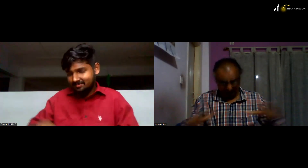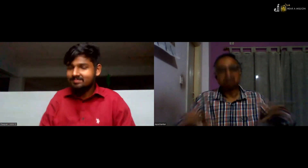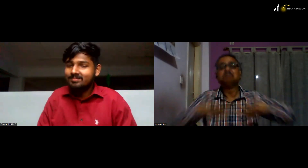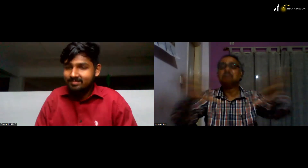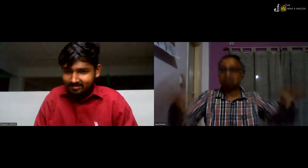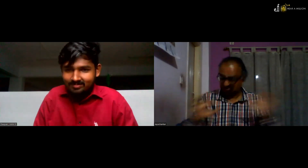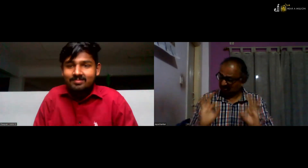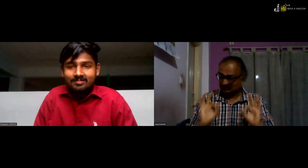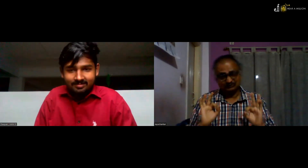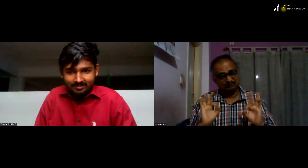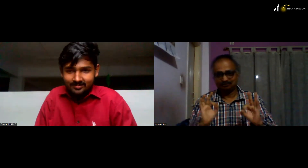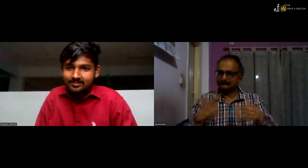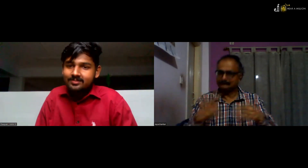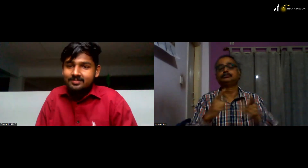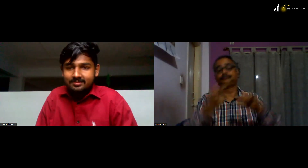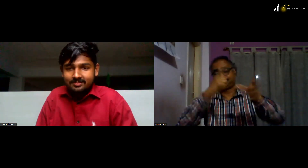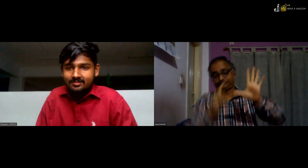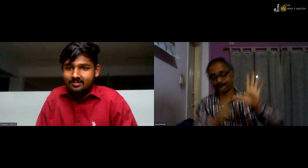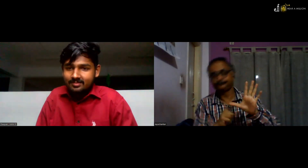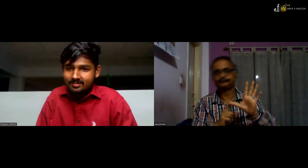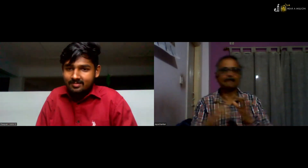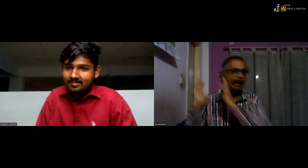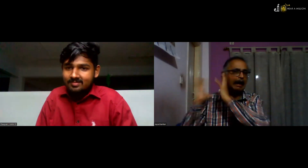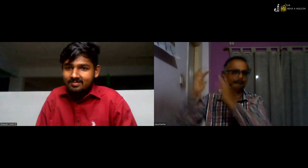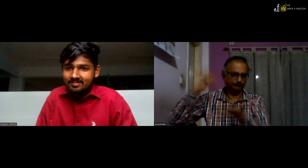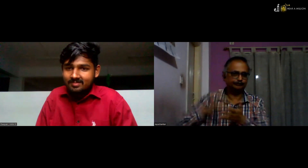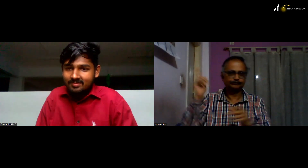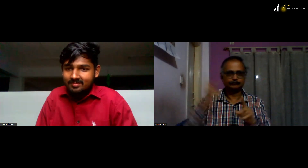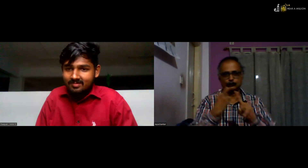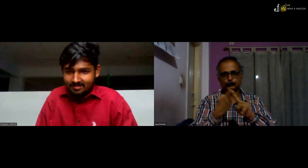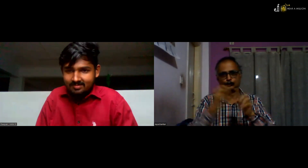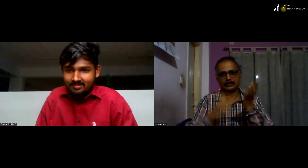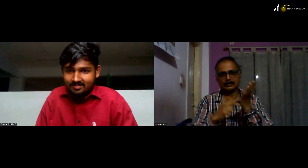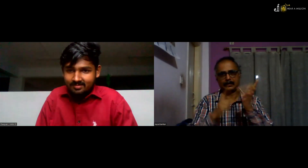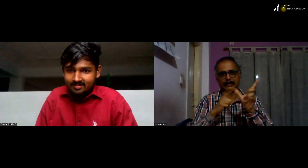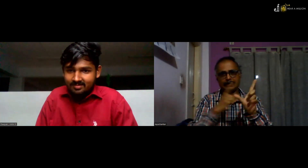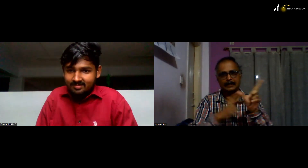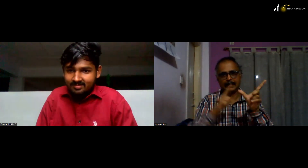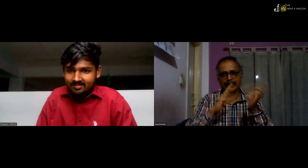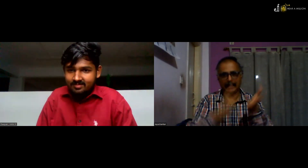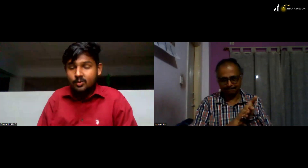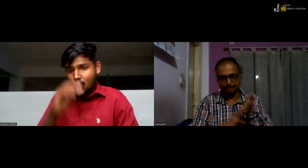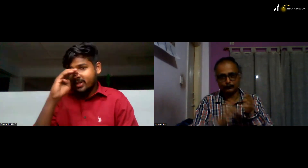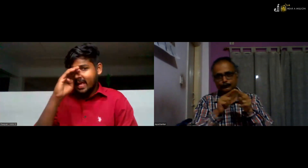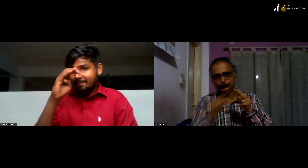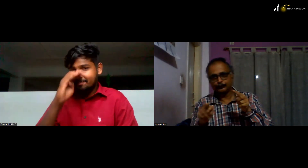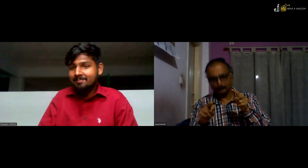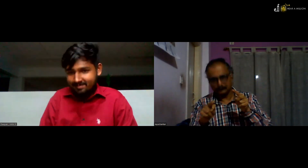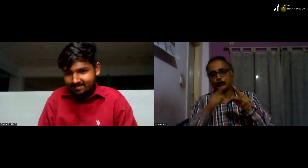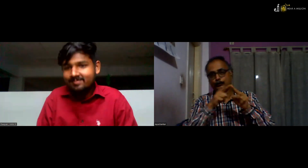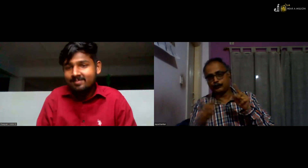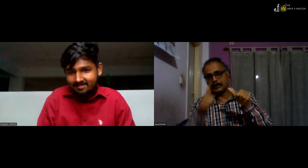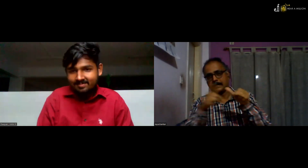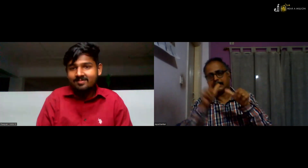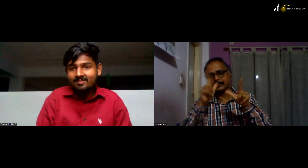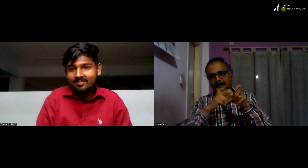People, whoever would like to go over there, it's a beautiful temple. It's in Kerala,